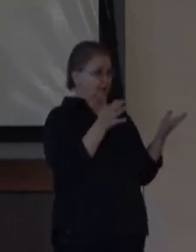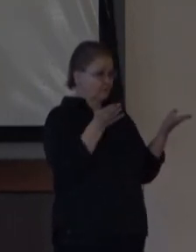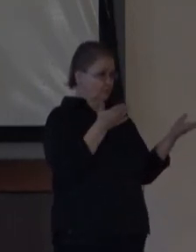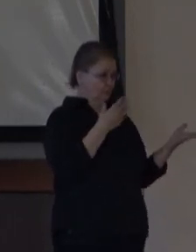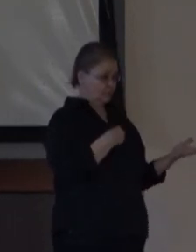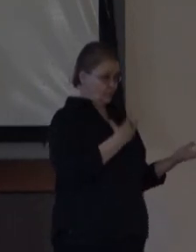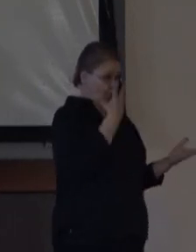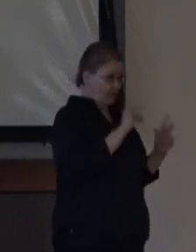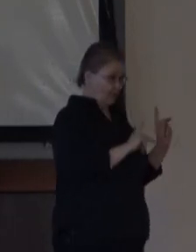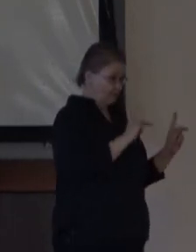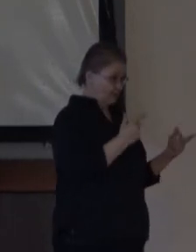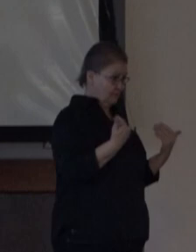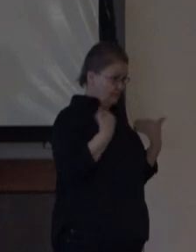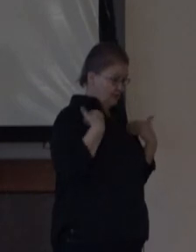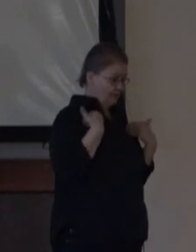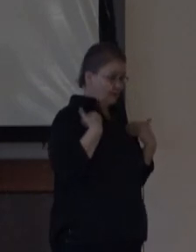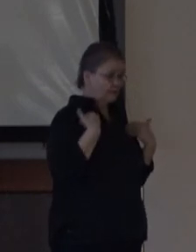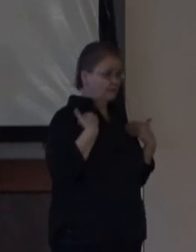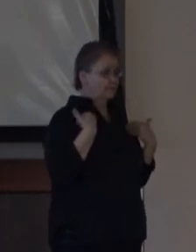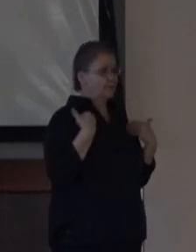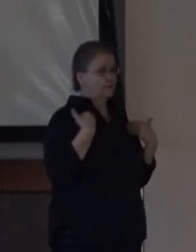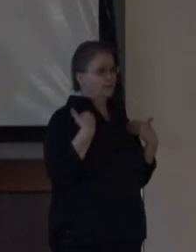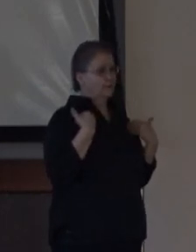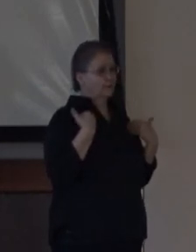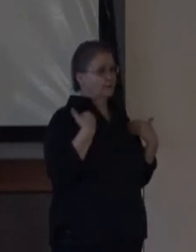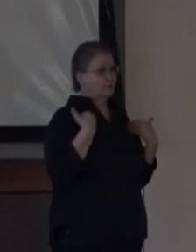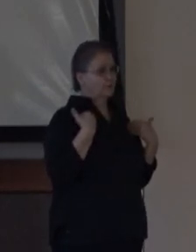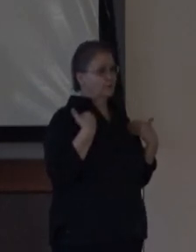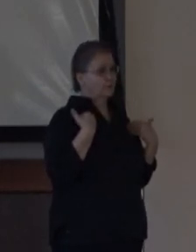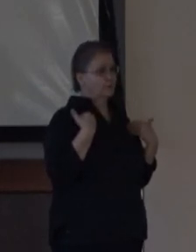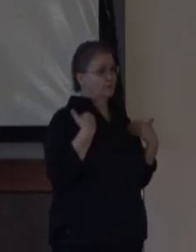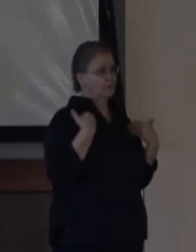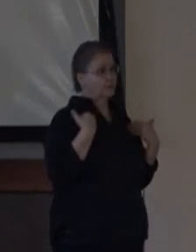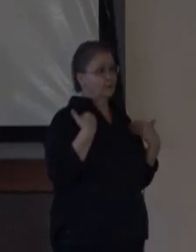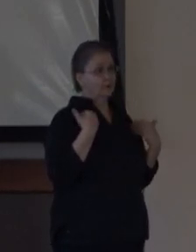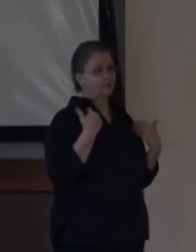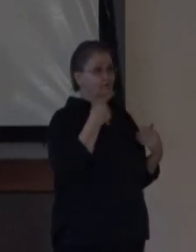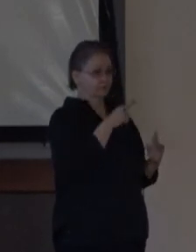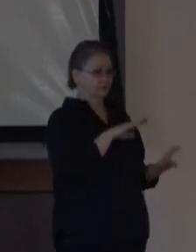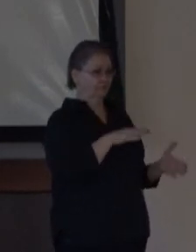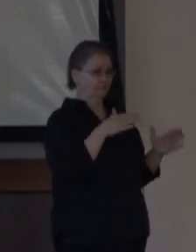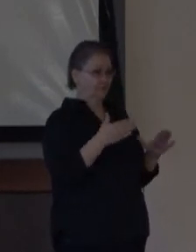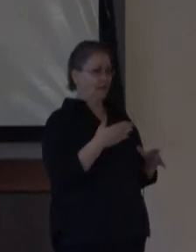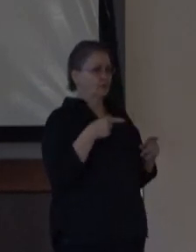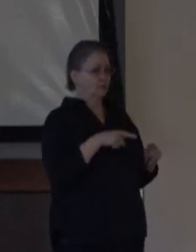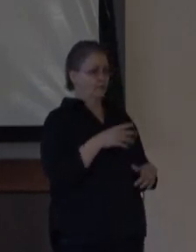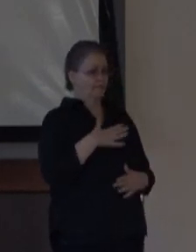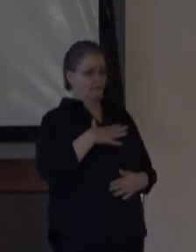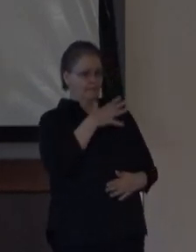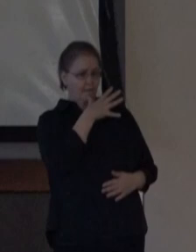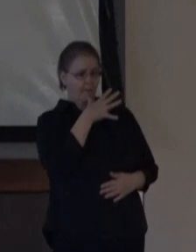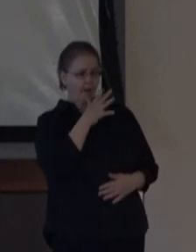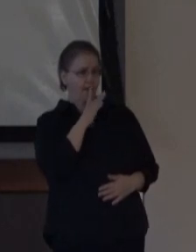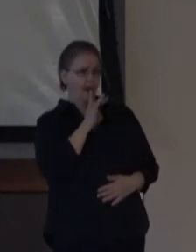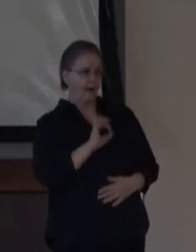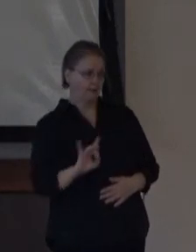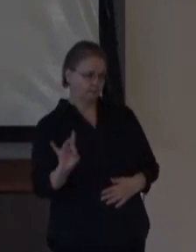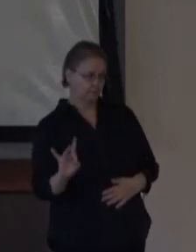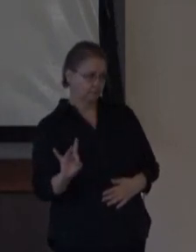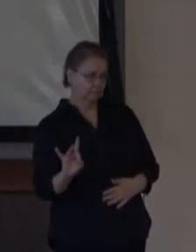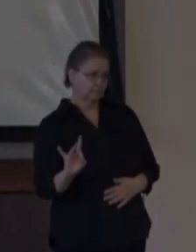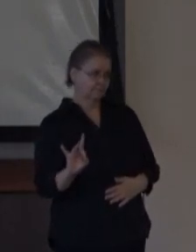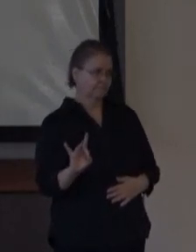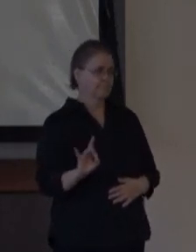of the white people in her community did, Lurleen passed away when my mom was just 8 years old.